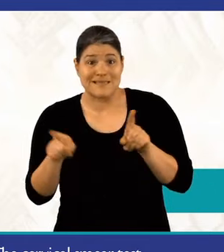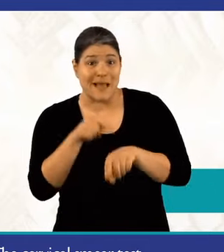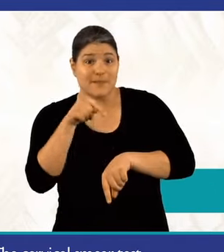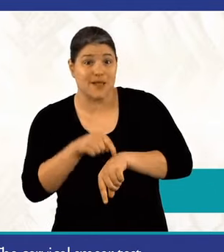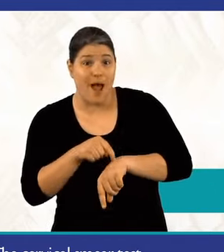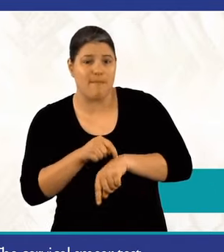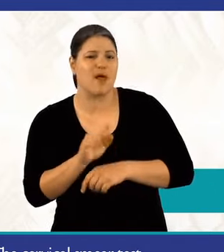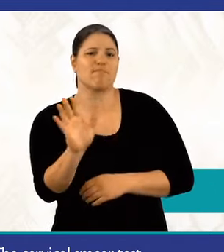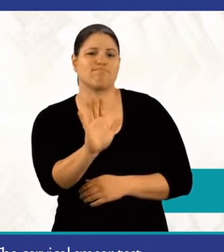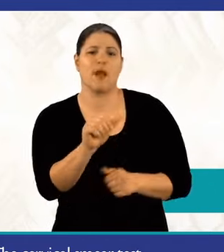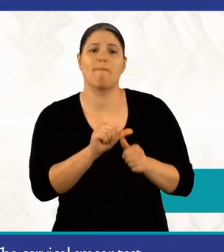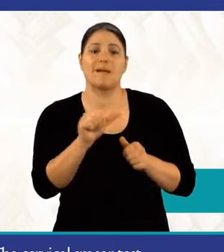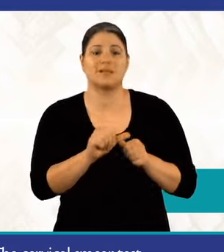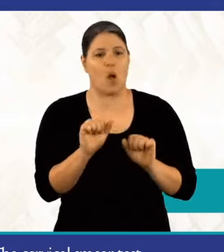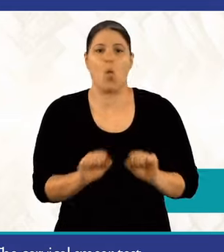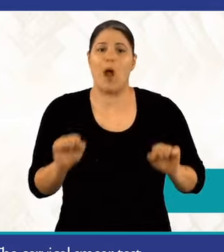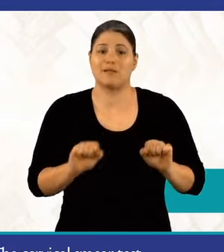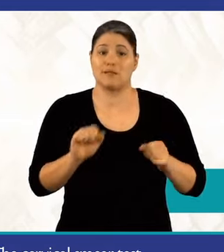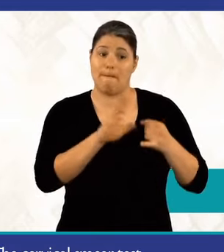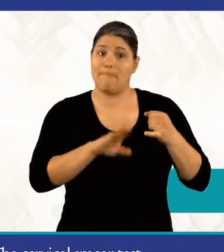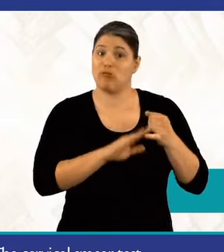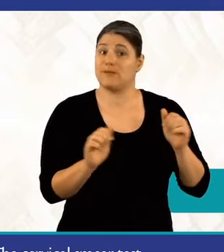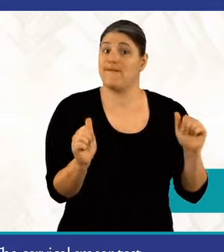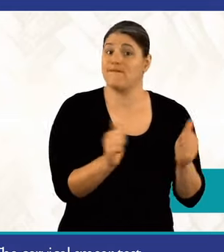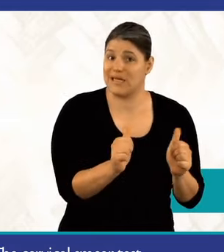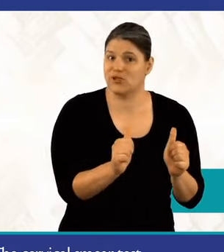It is best not to have the test during your period.